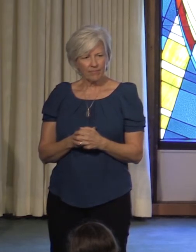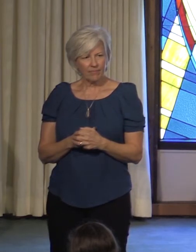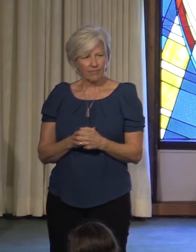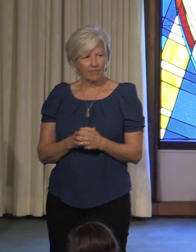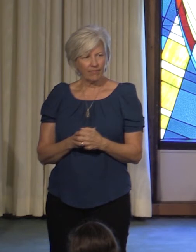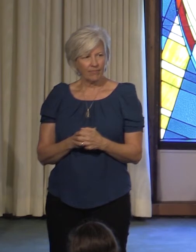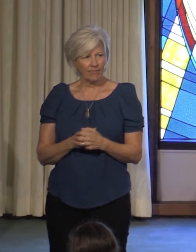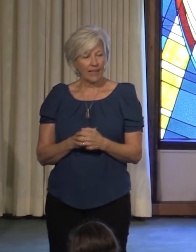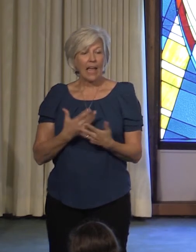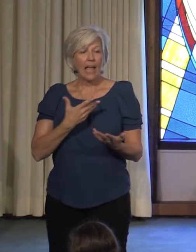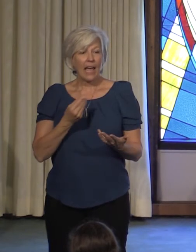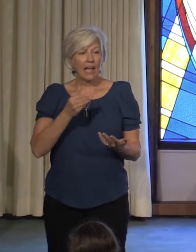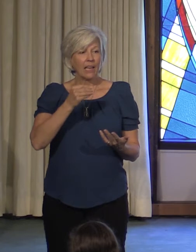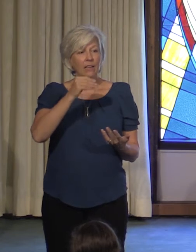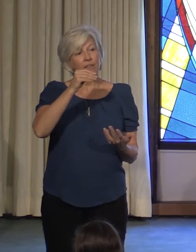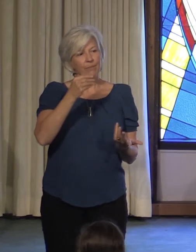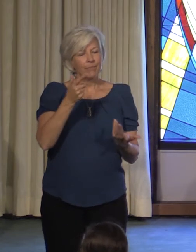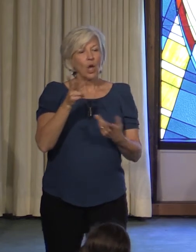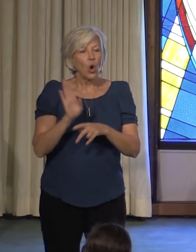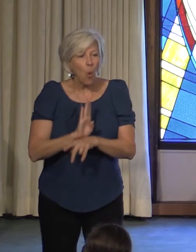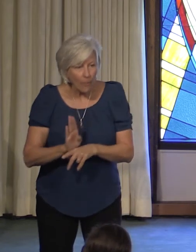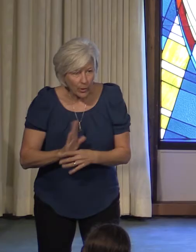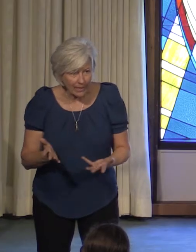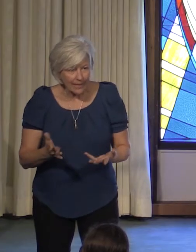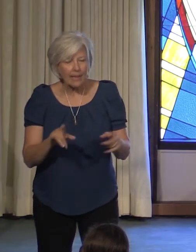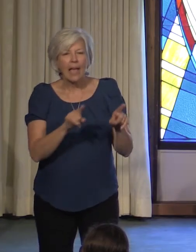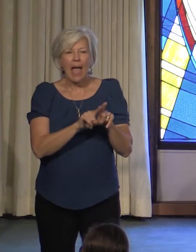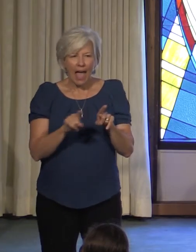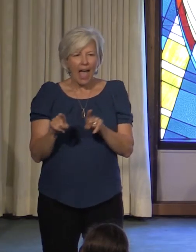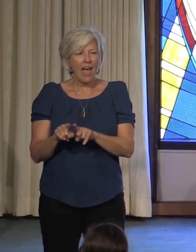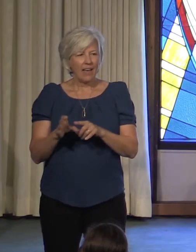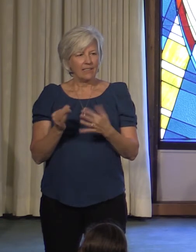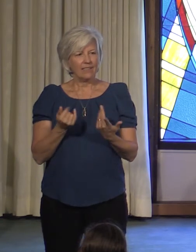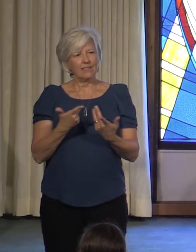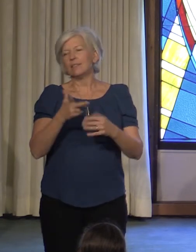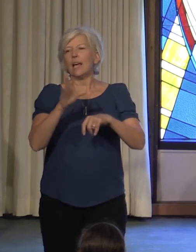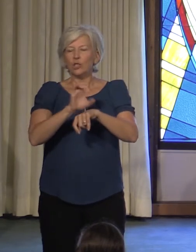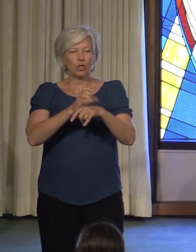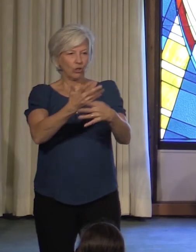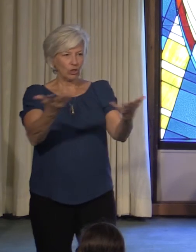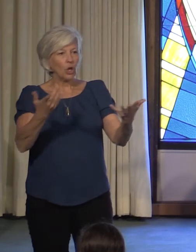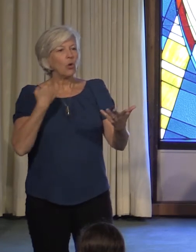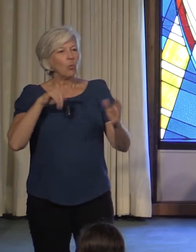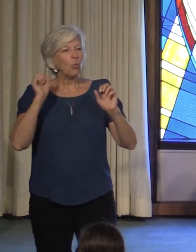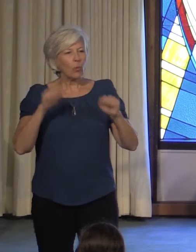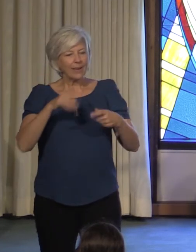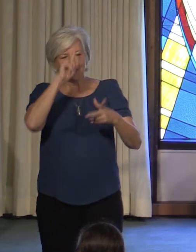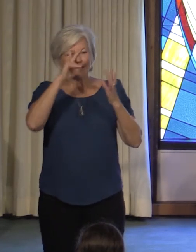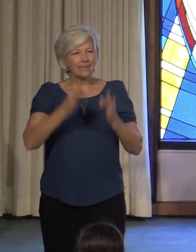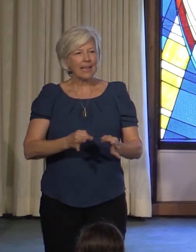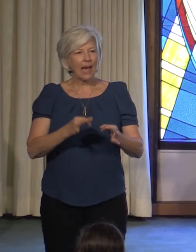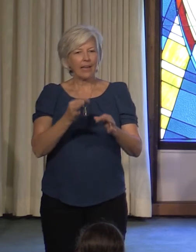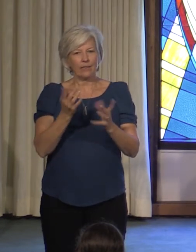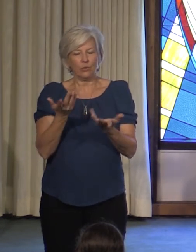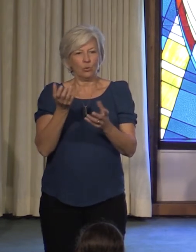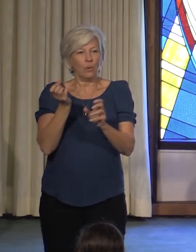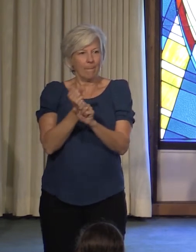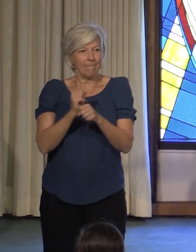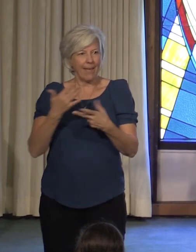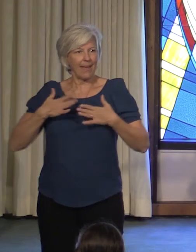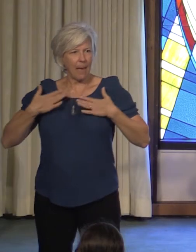And corporately, you know, as a church body, we can make the choice to create happiness. We can find